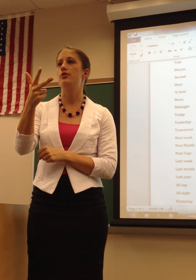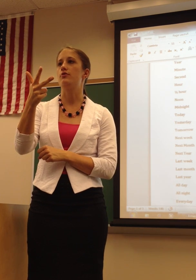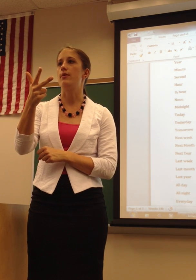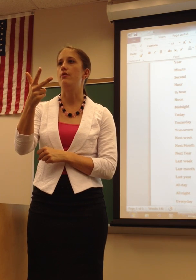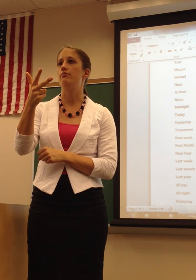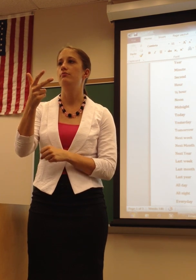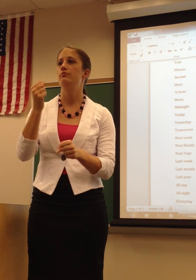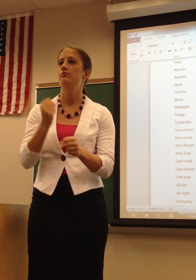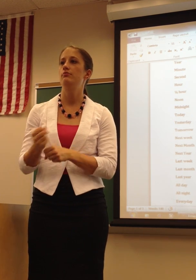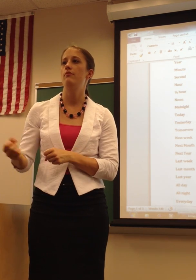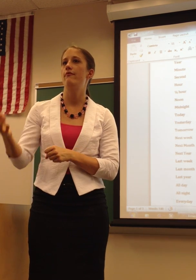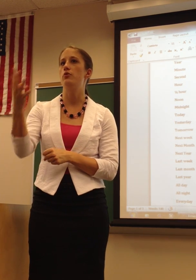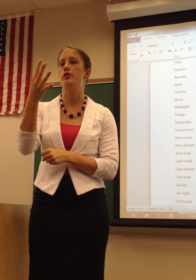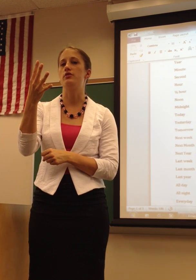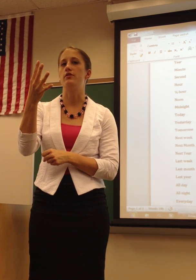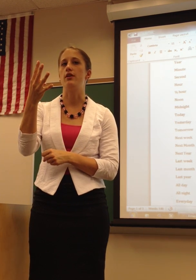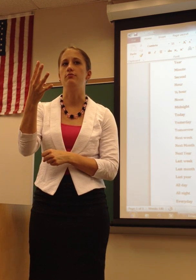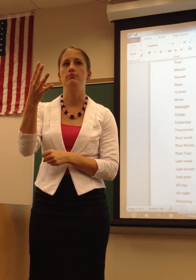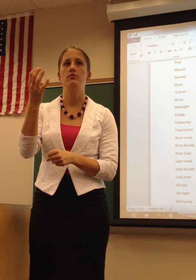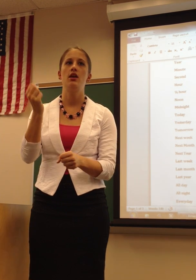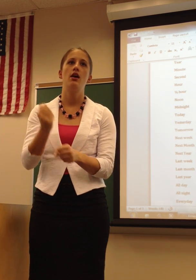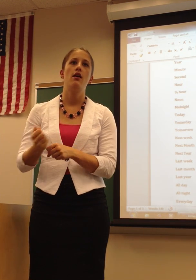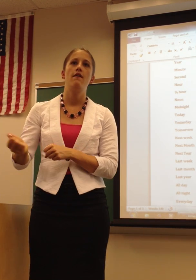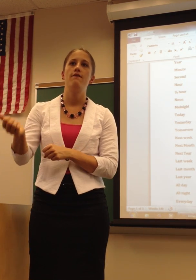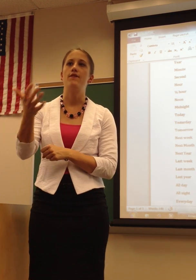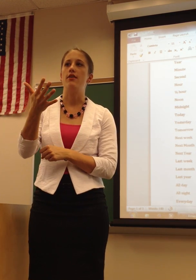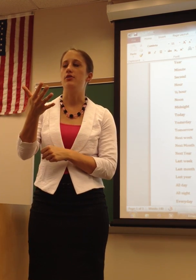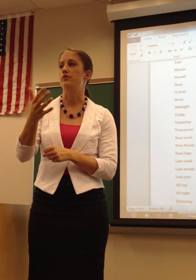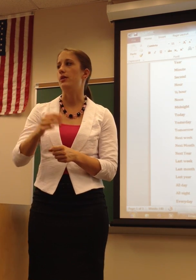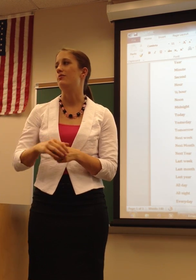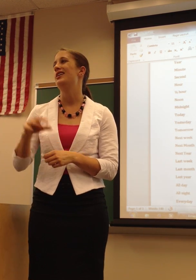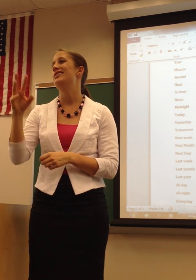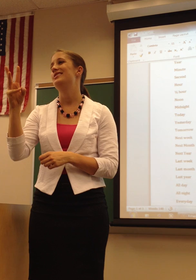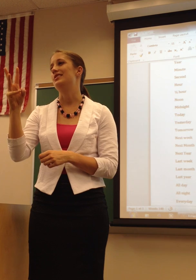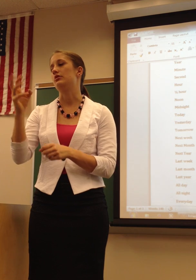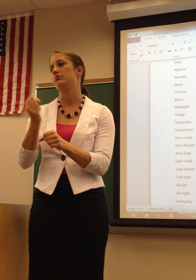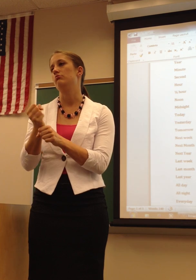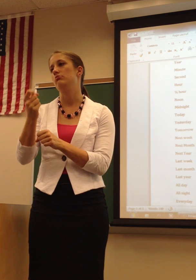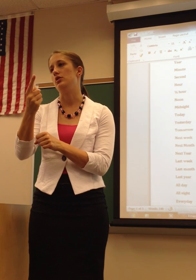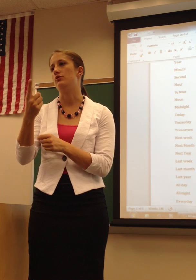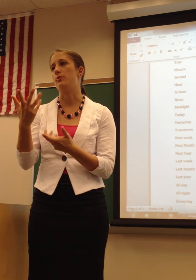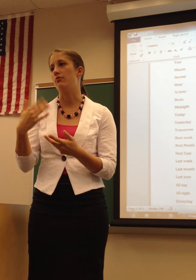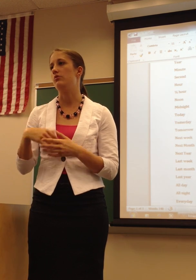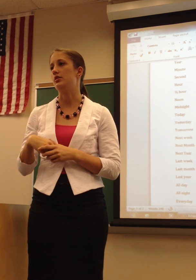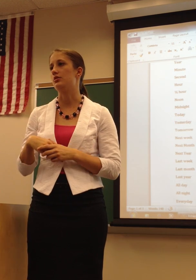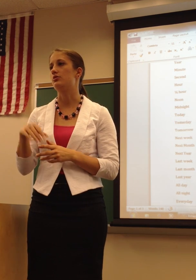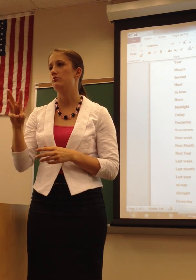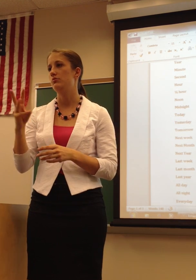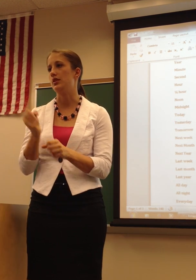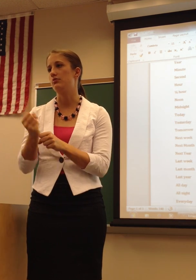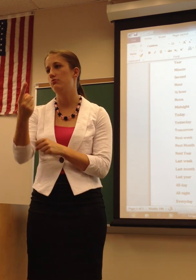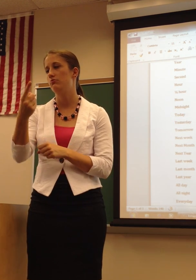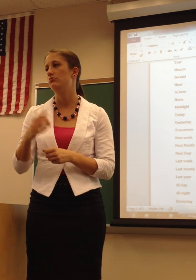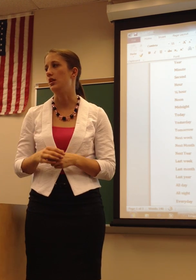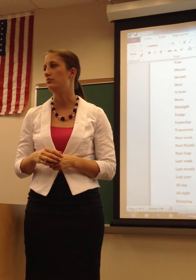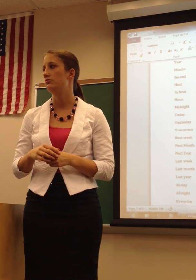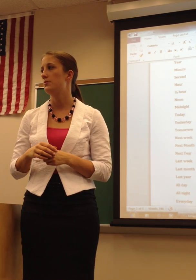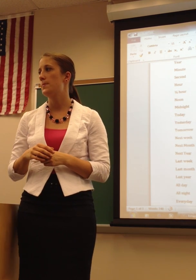from now. 4 years from now. 5 years from now. 6 years from now. Then it starts